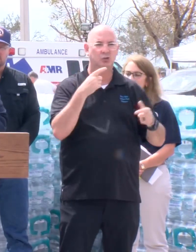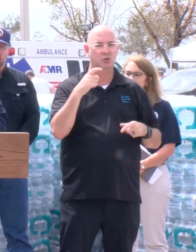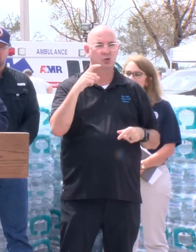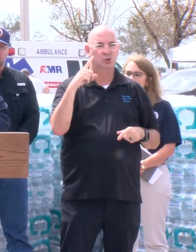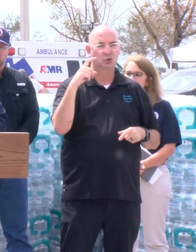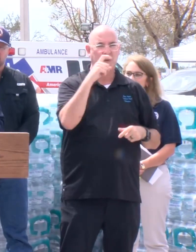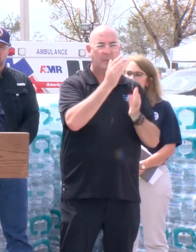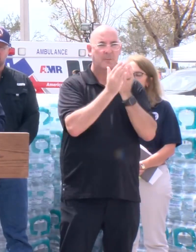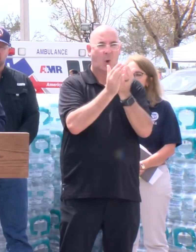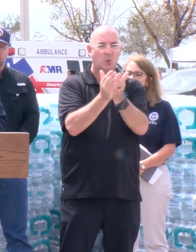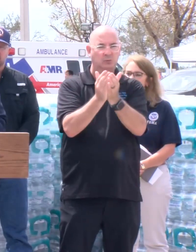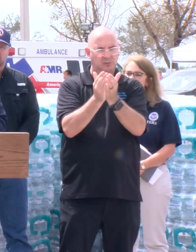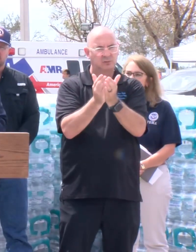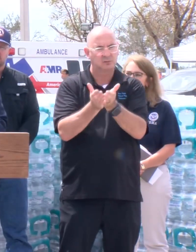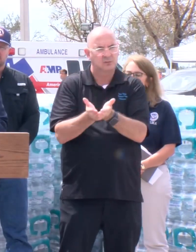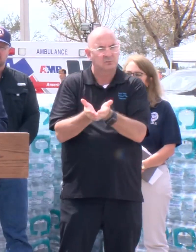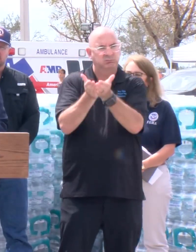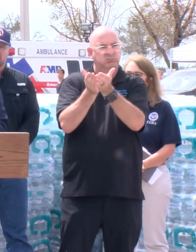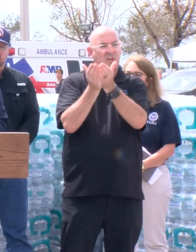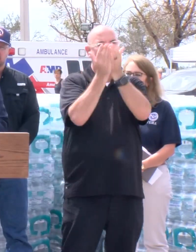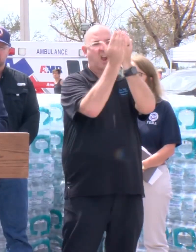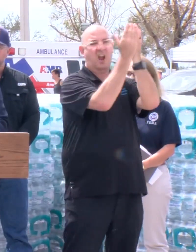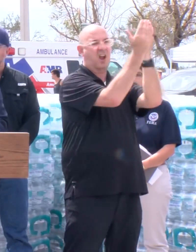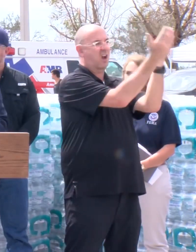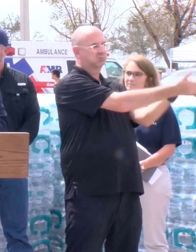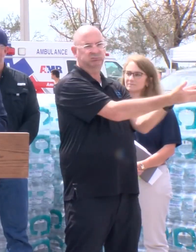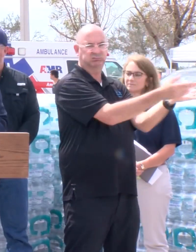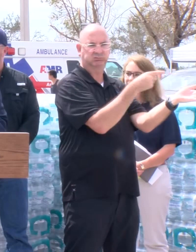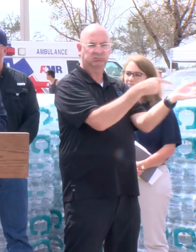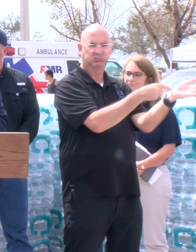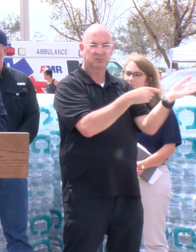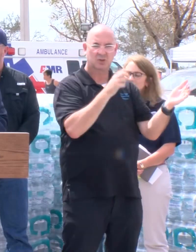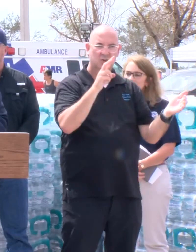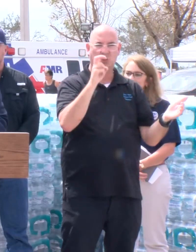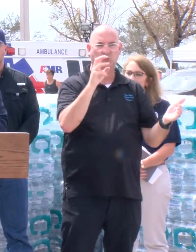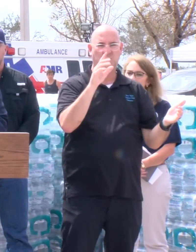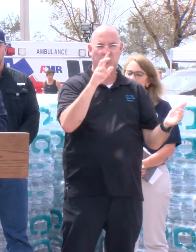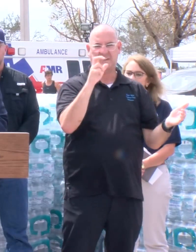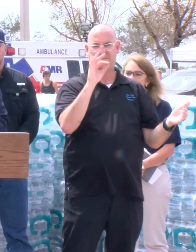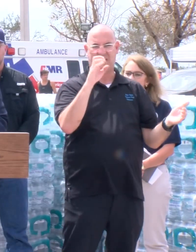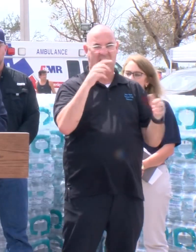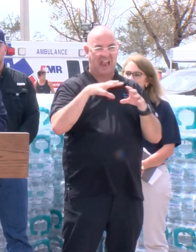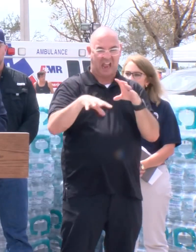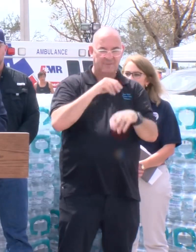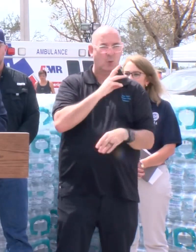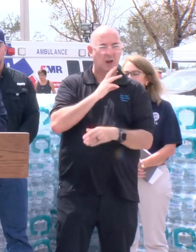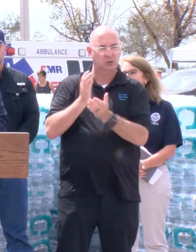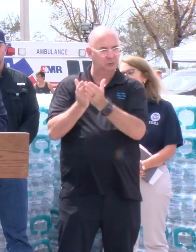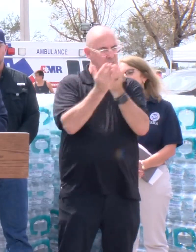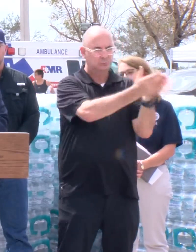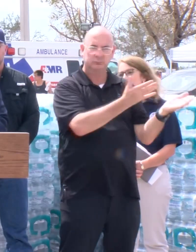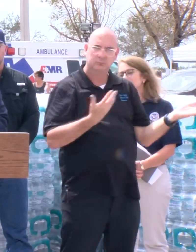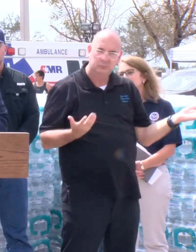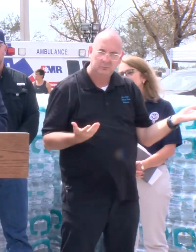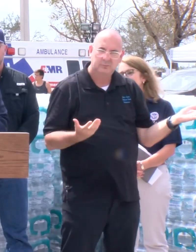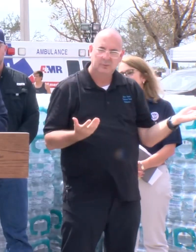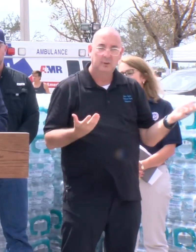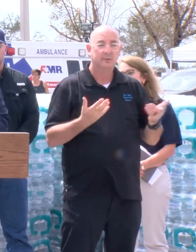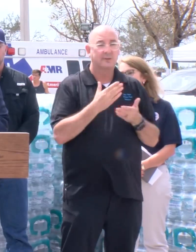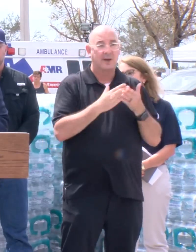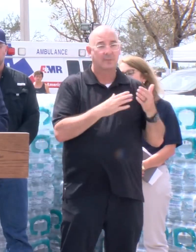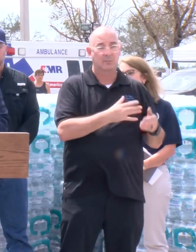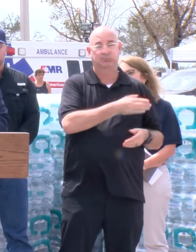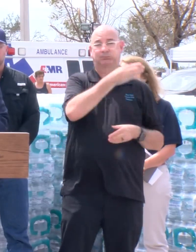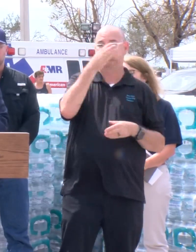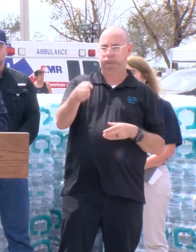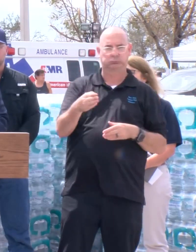boats got flung hundreds of feet out of the water into that. Although some of the boats that got moved actually didn't get destroyed. I saw some of them,